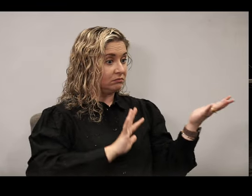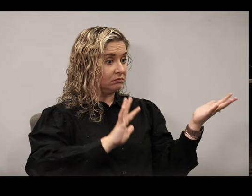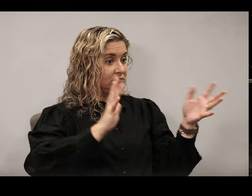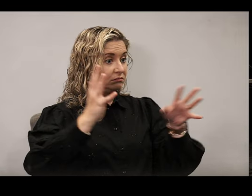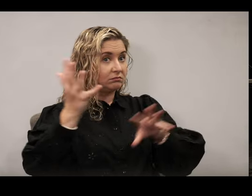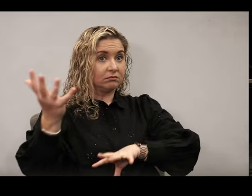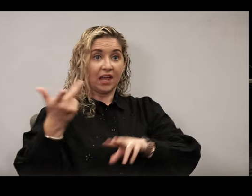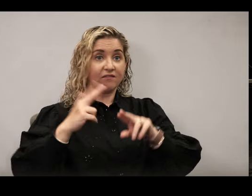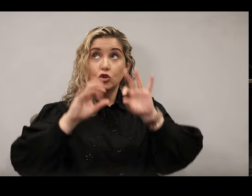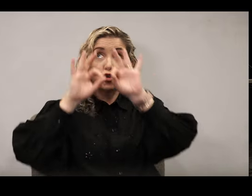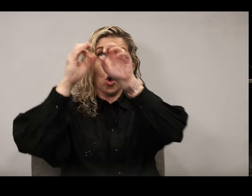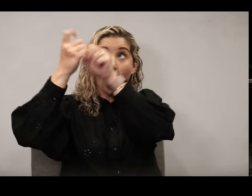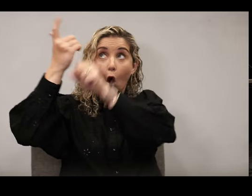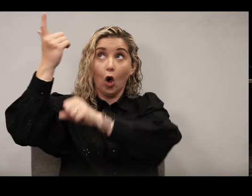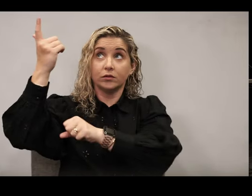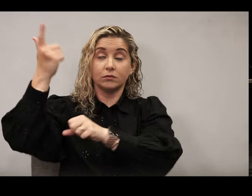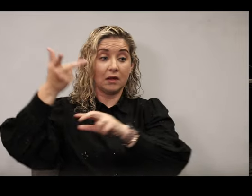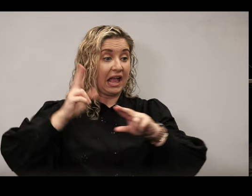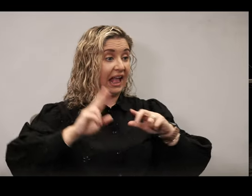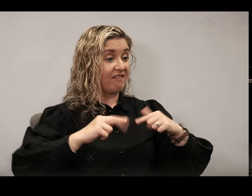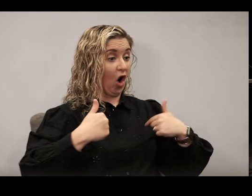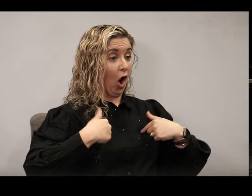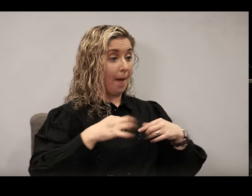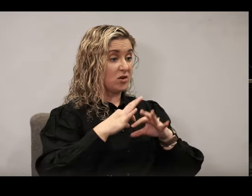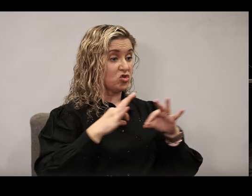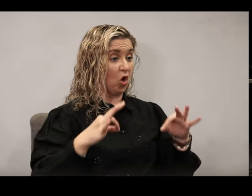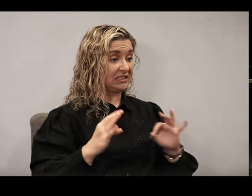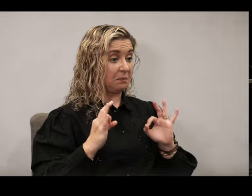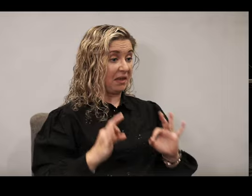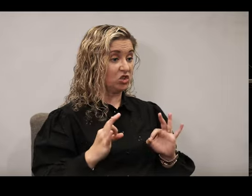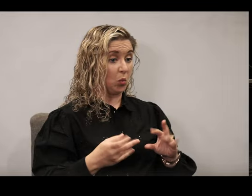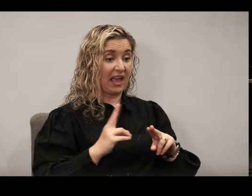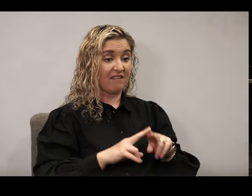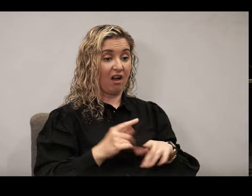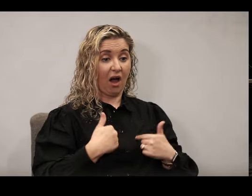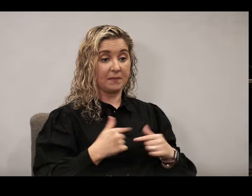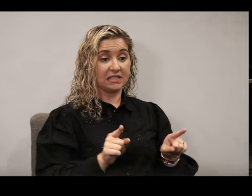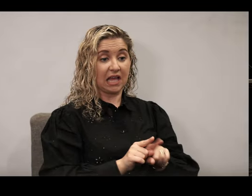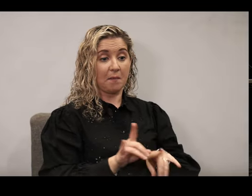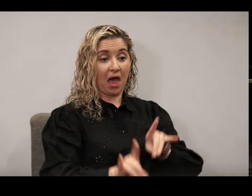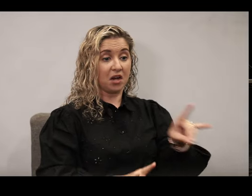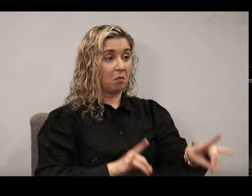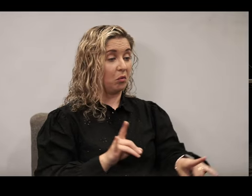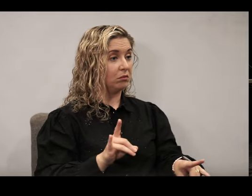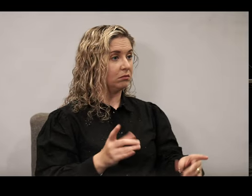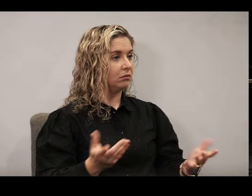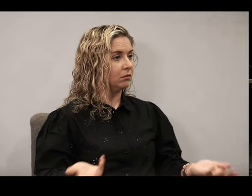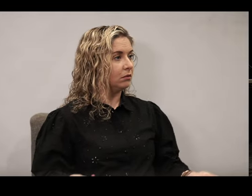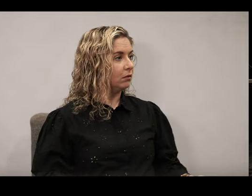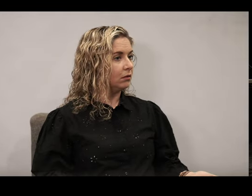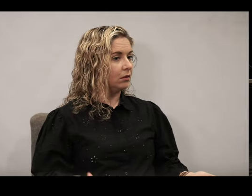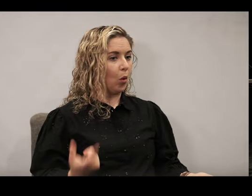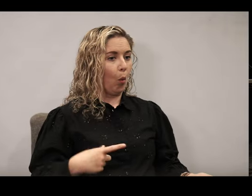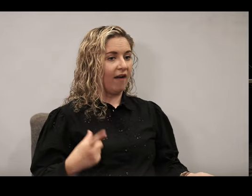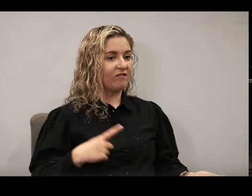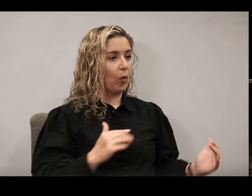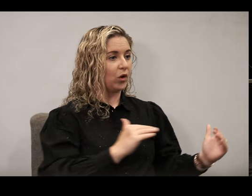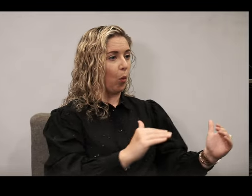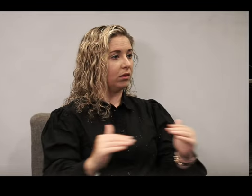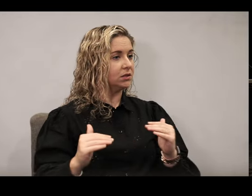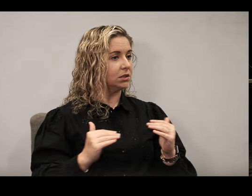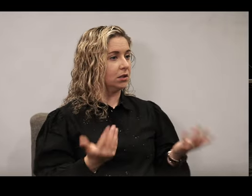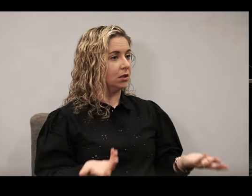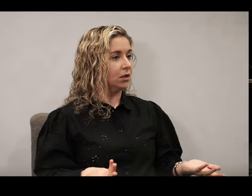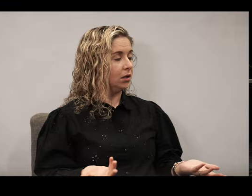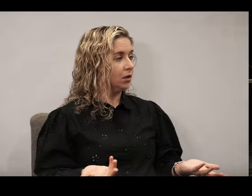God, and humans were not created in the image of God, then there is no basis for equality. The fundamental equality of all